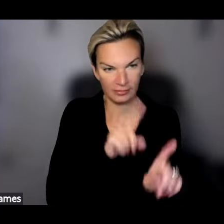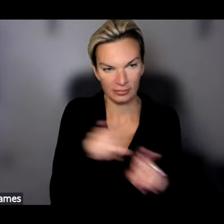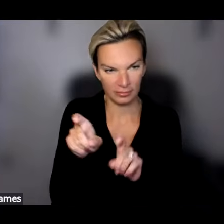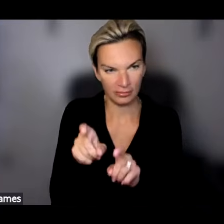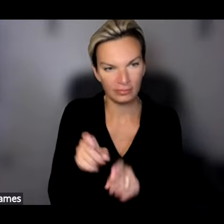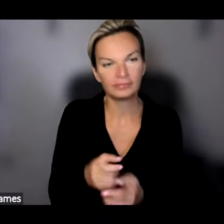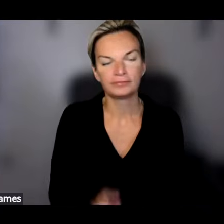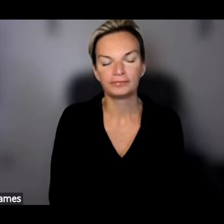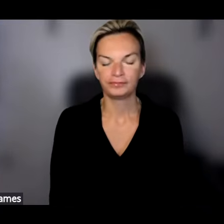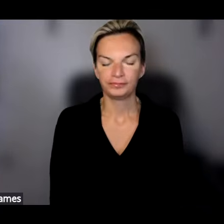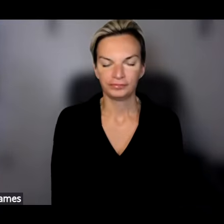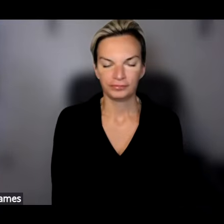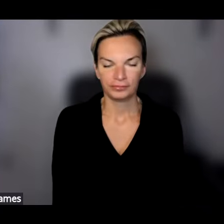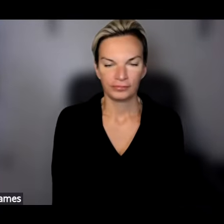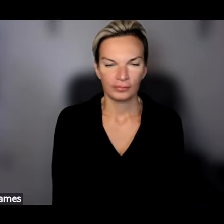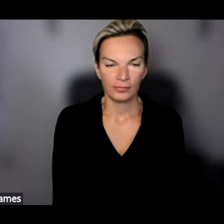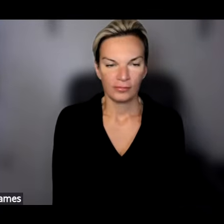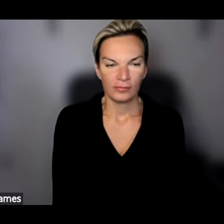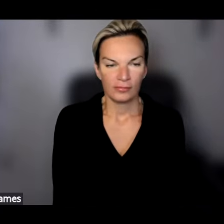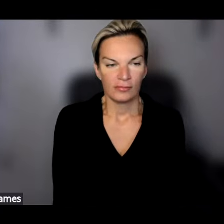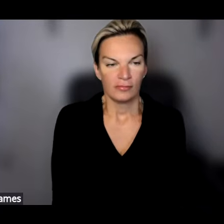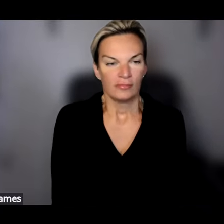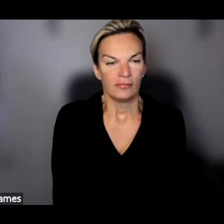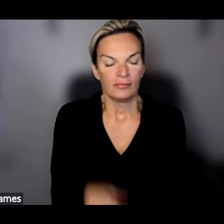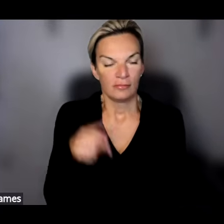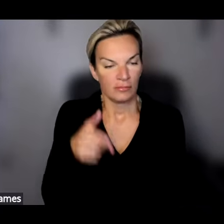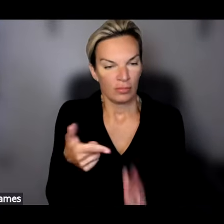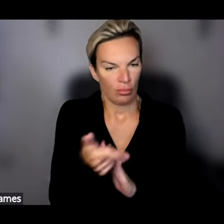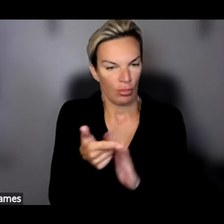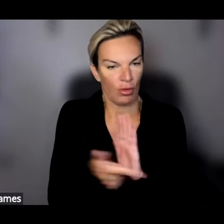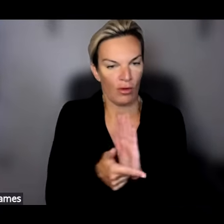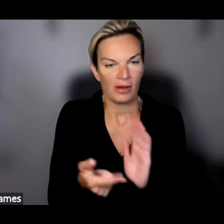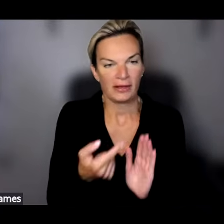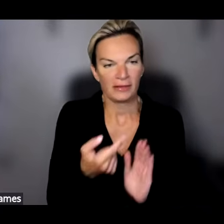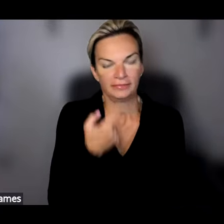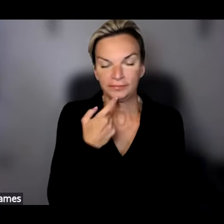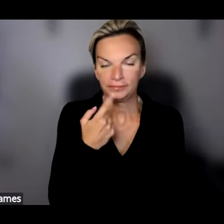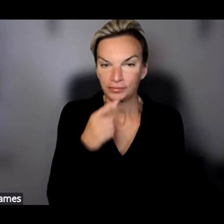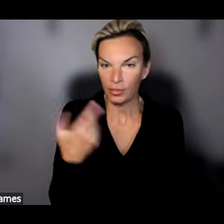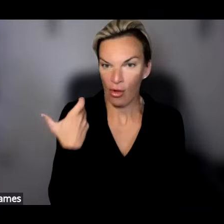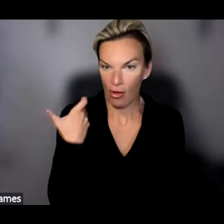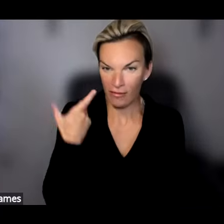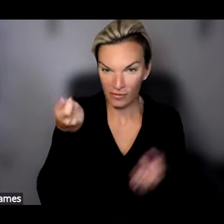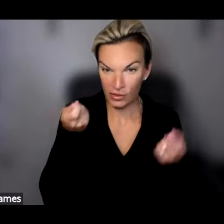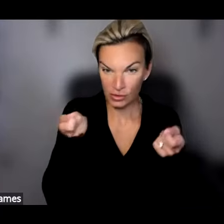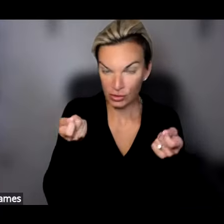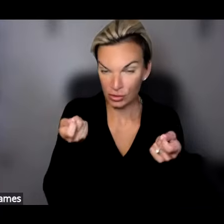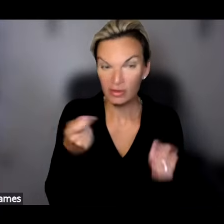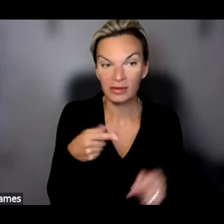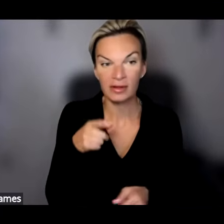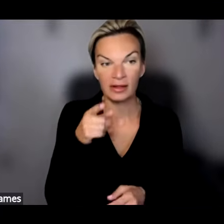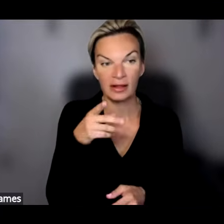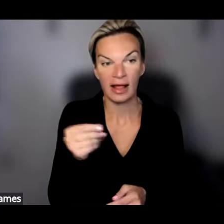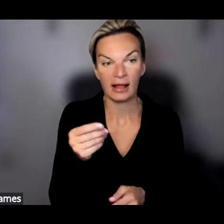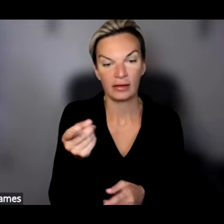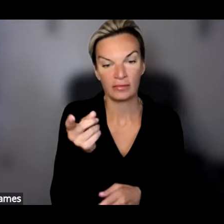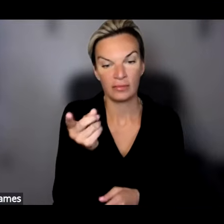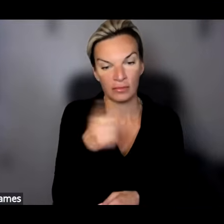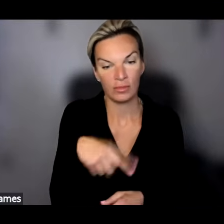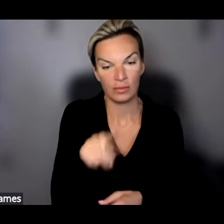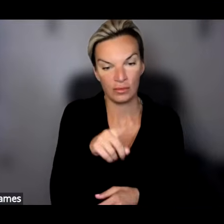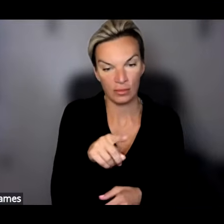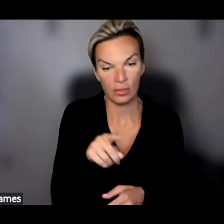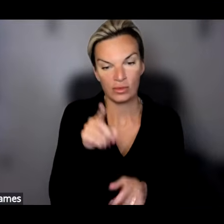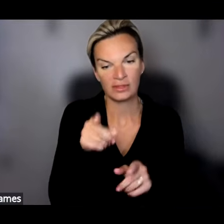standard. The law asks whether the officer and the voters can identify the course of conduct that is